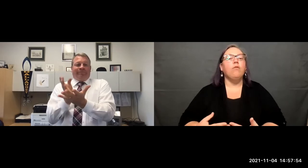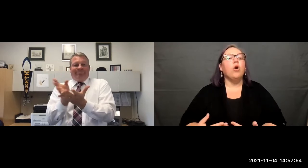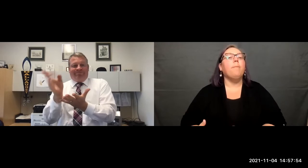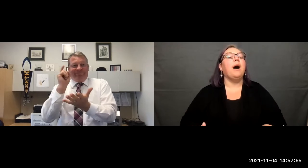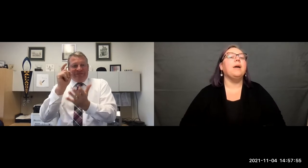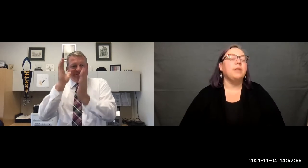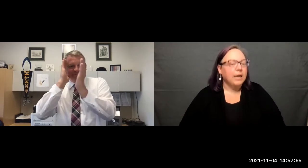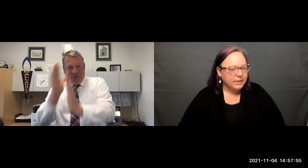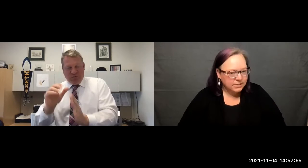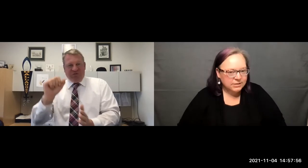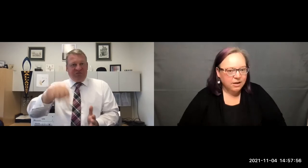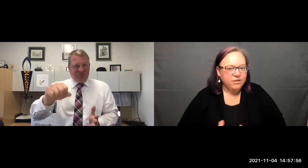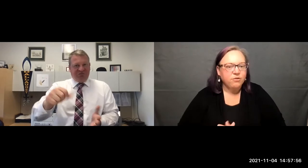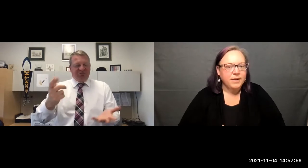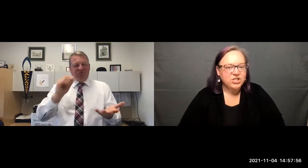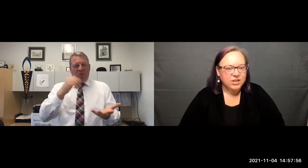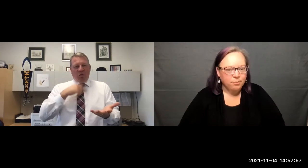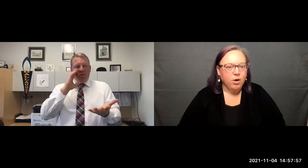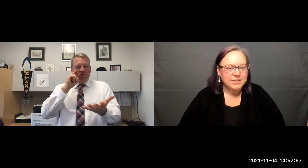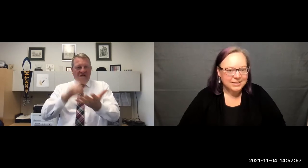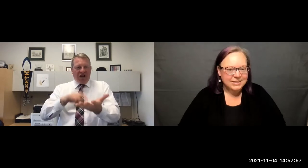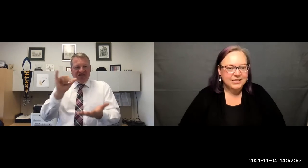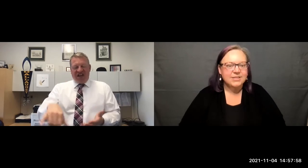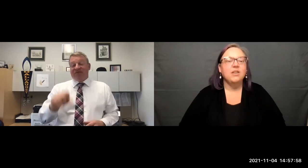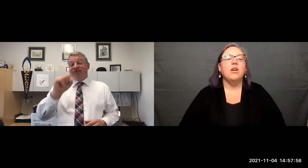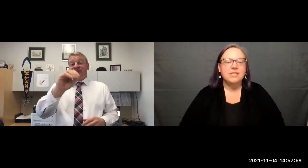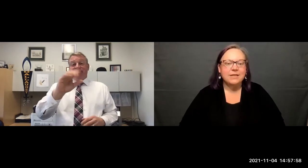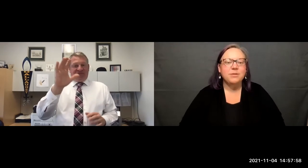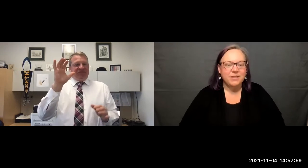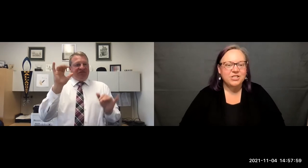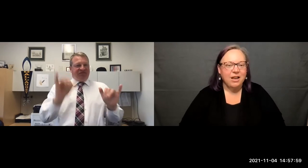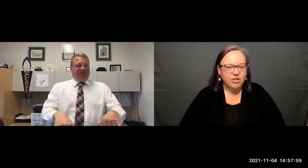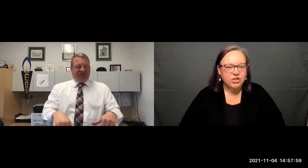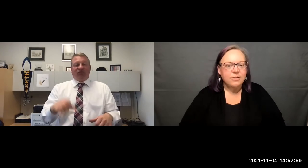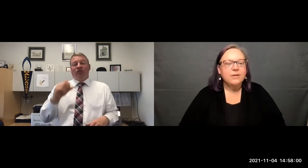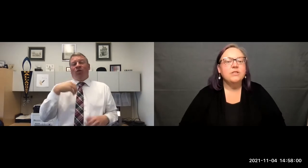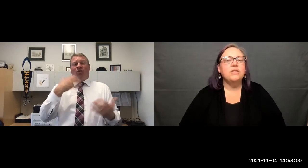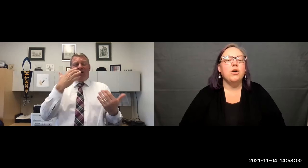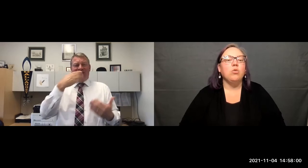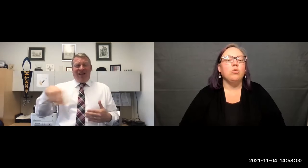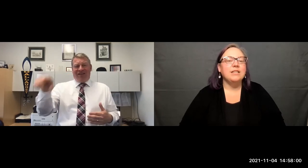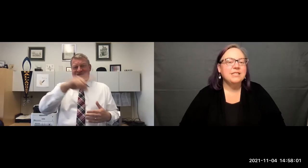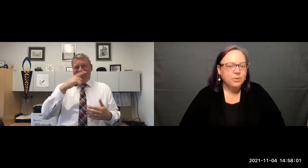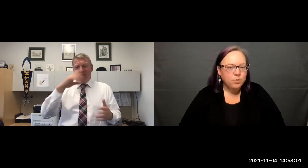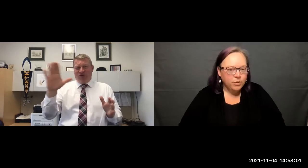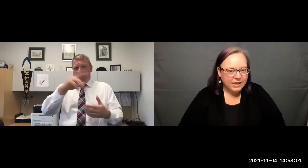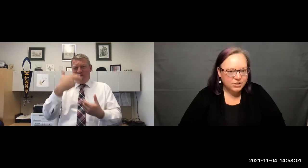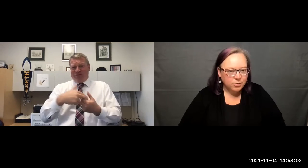overall pipeline of information and the processes seem to be the challenge. So let's see what we can't do about